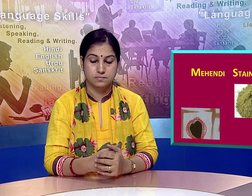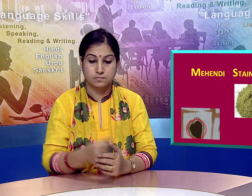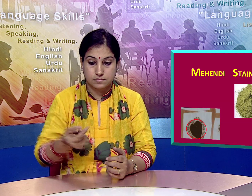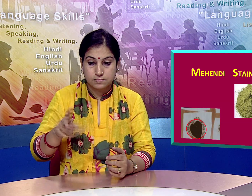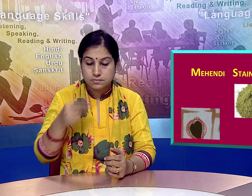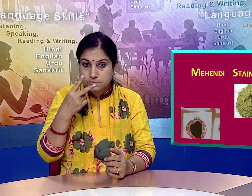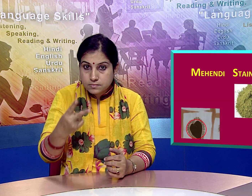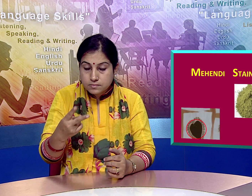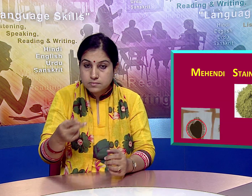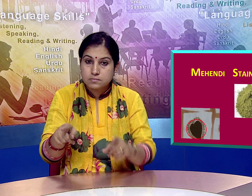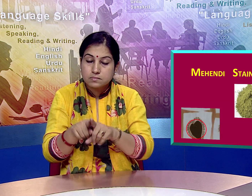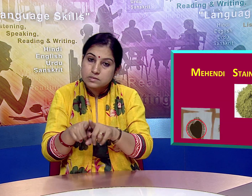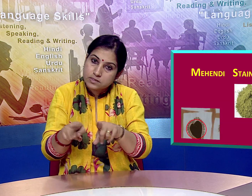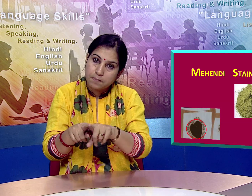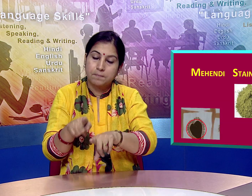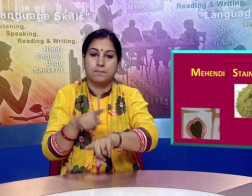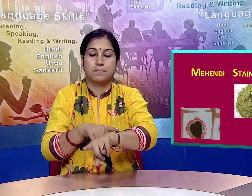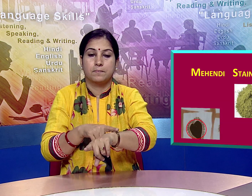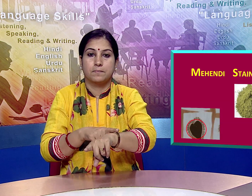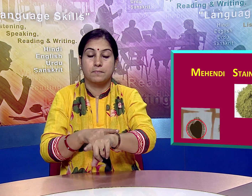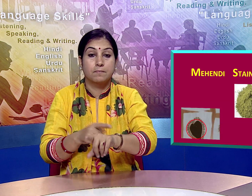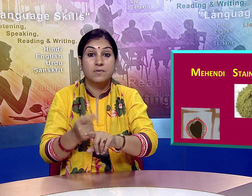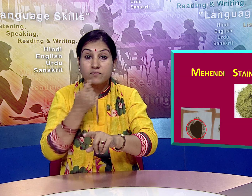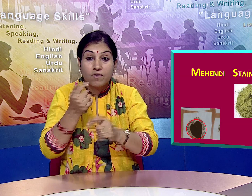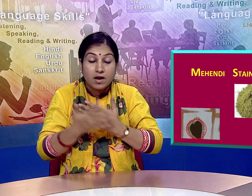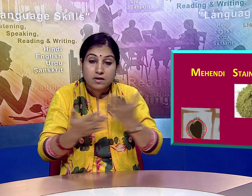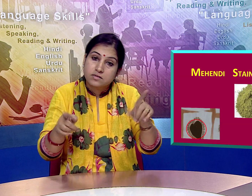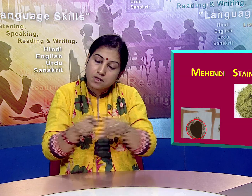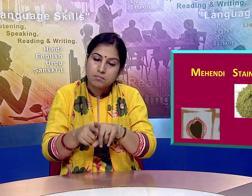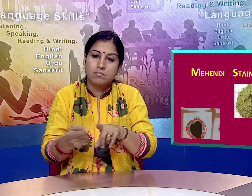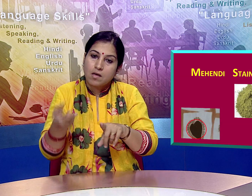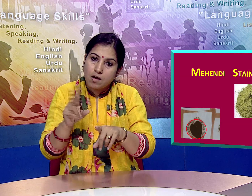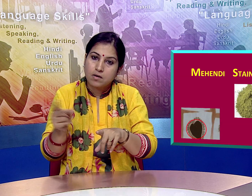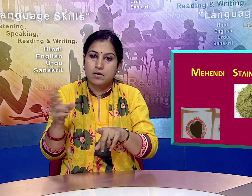repeat the same procedure as done for white cotton clothes.